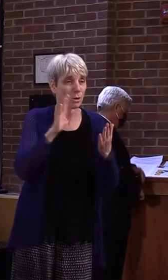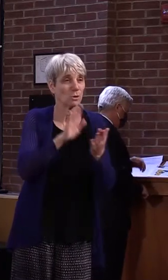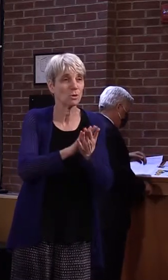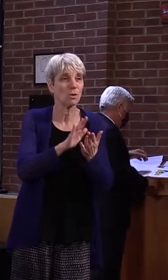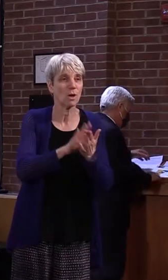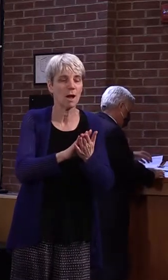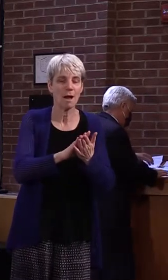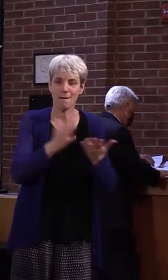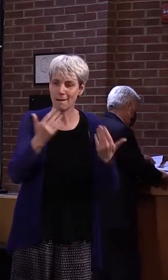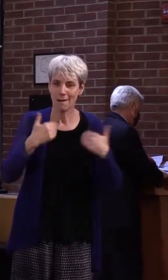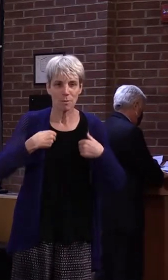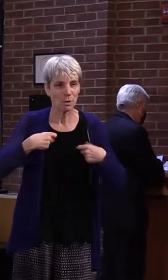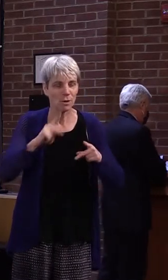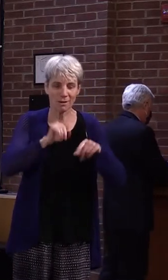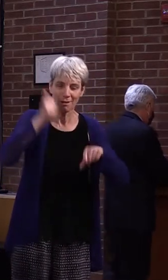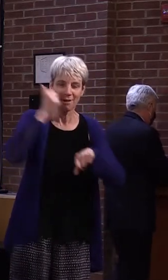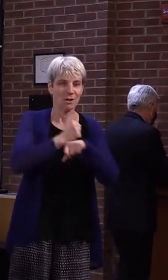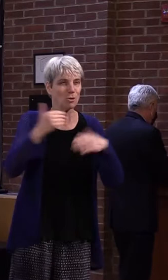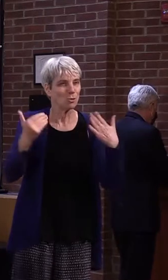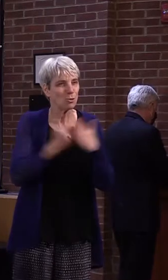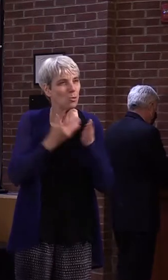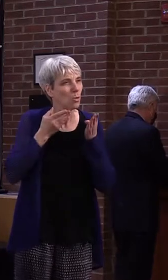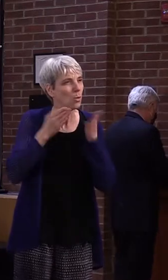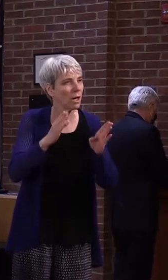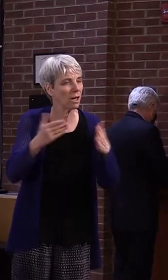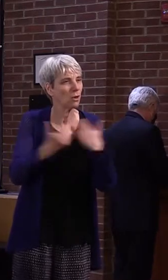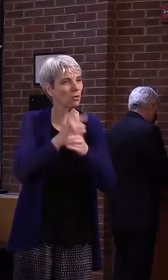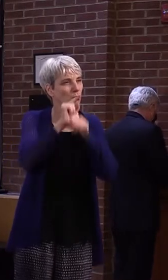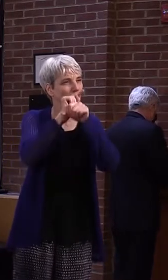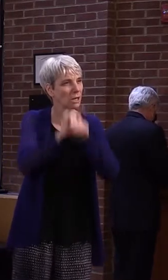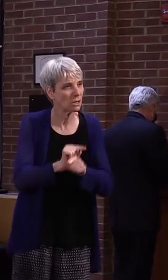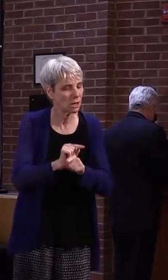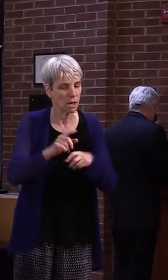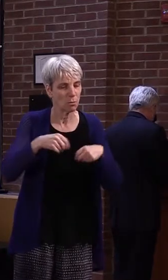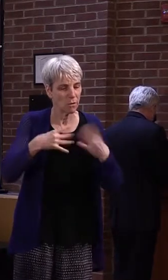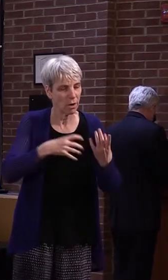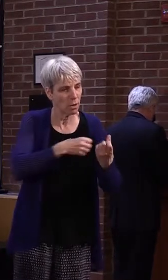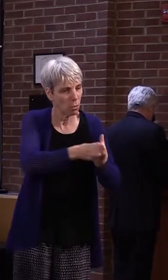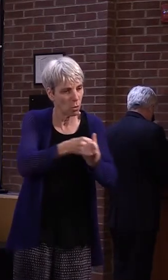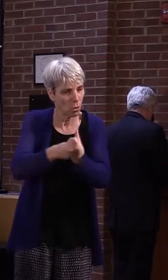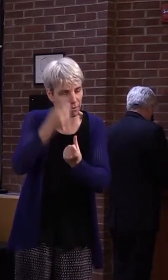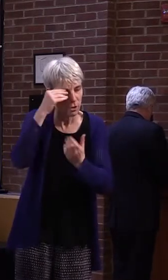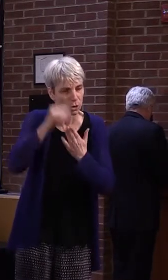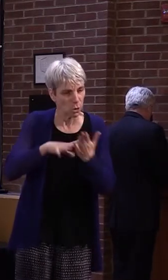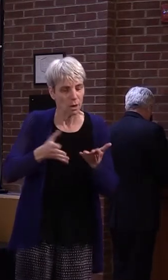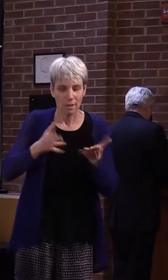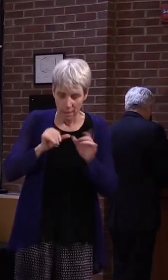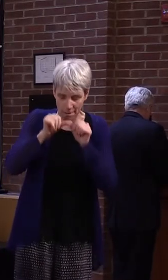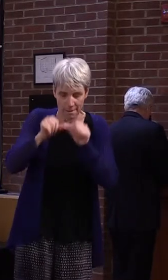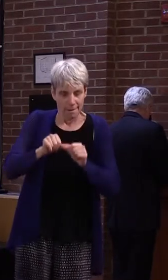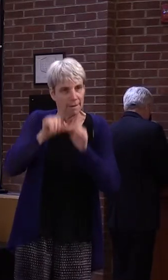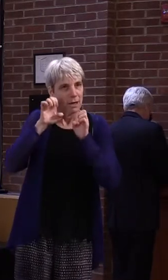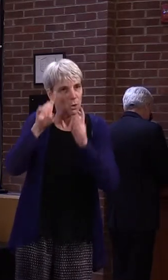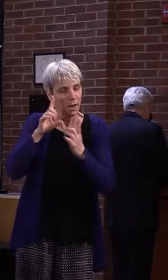to reestablish a continuity of learning in the lives of our students so they can pursue their plans through education.